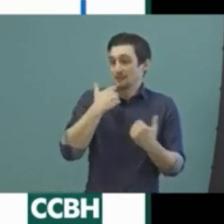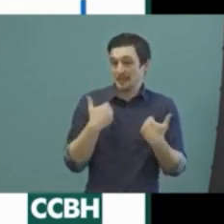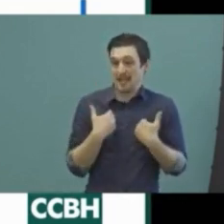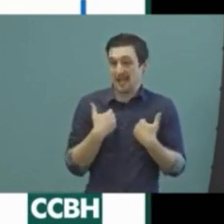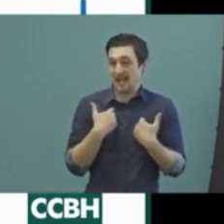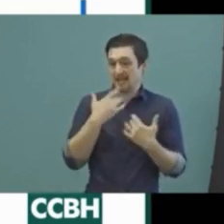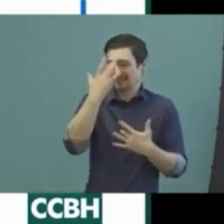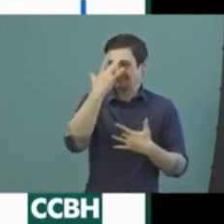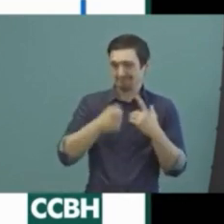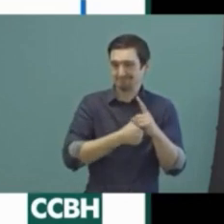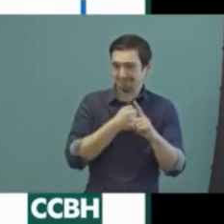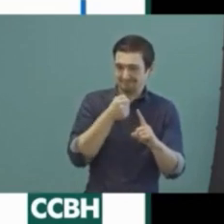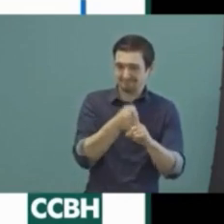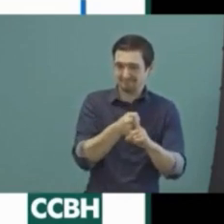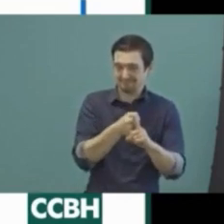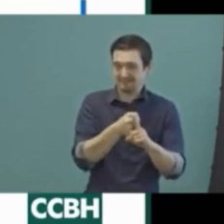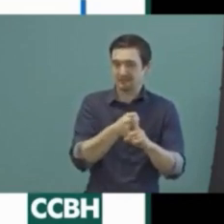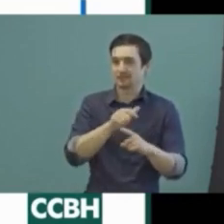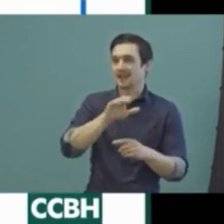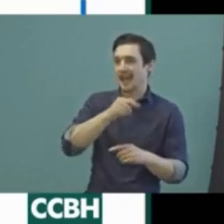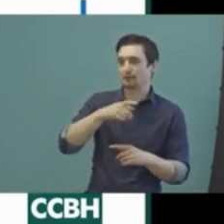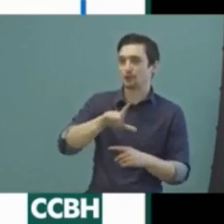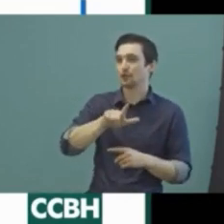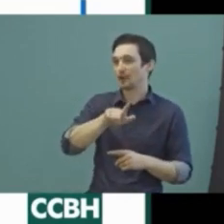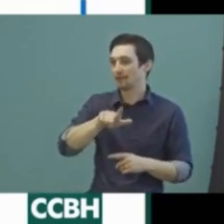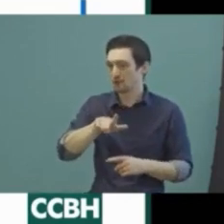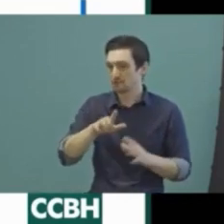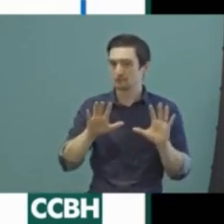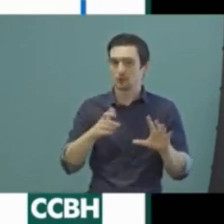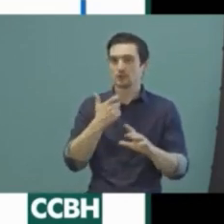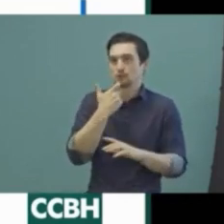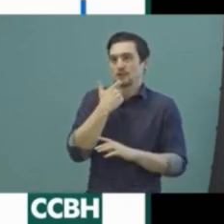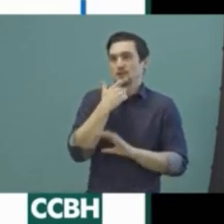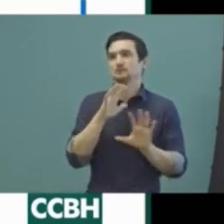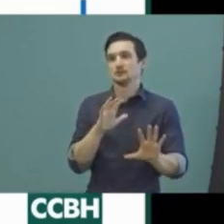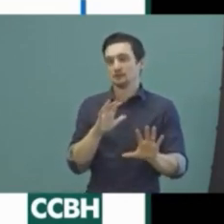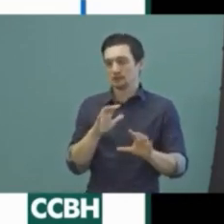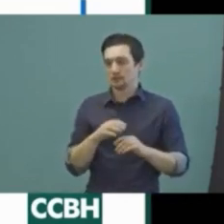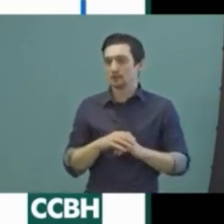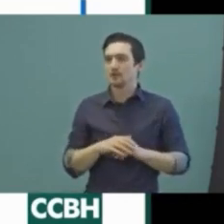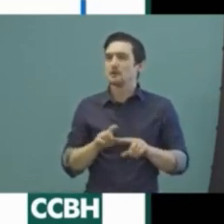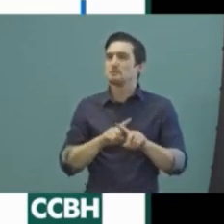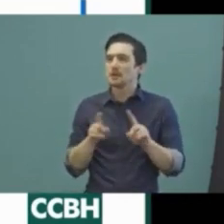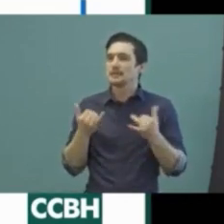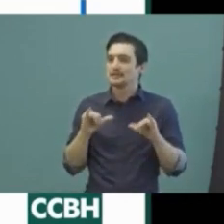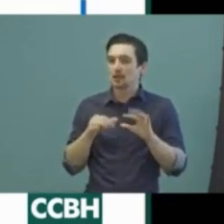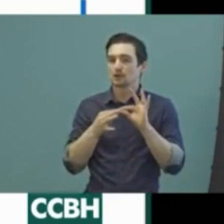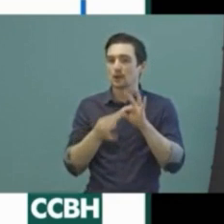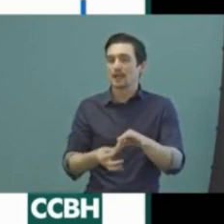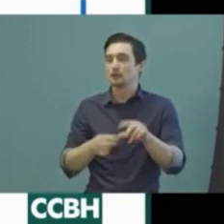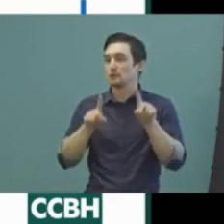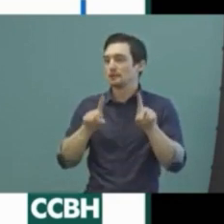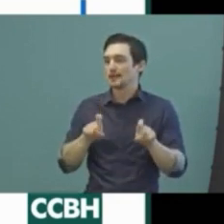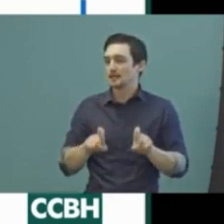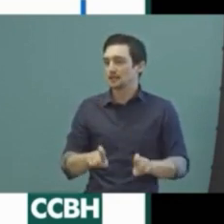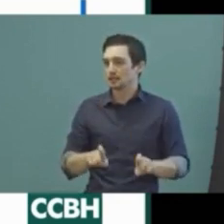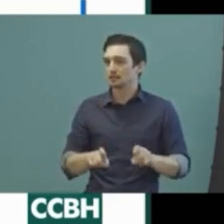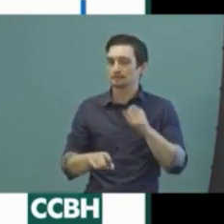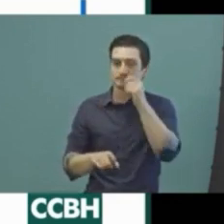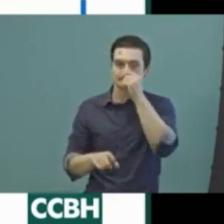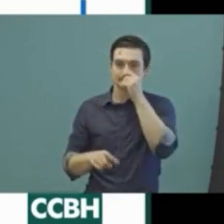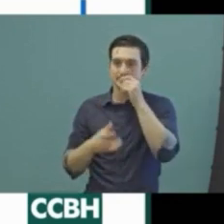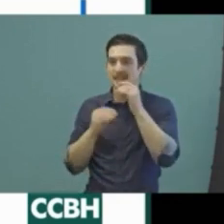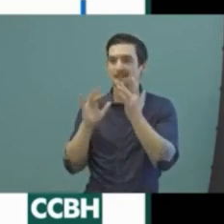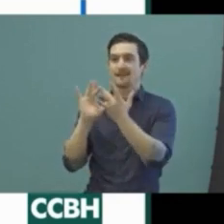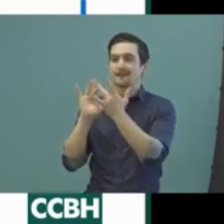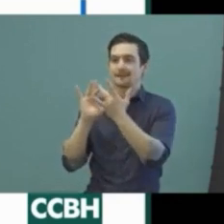to update you about what that looks like and how much transmission. But again, it's also related to testing and